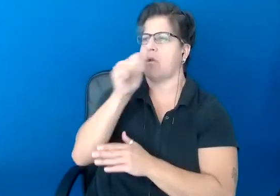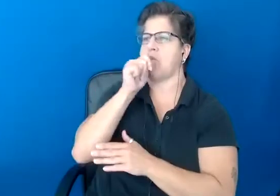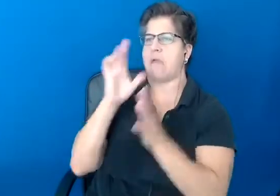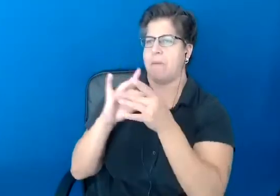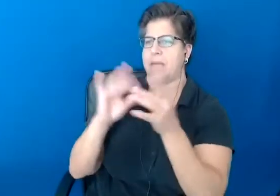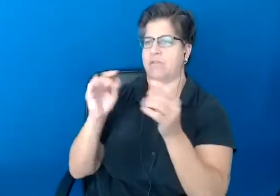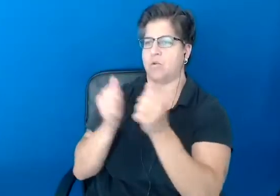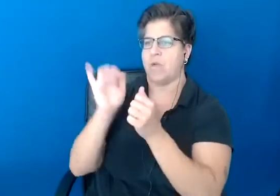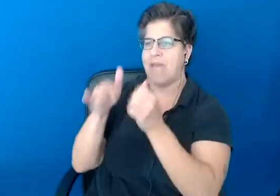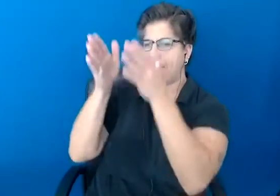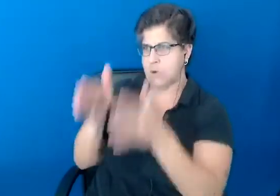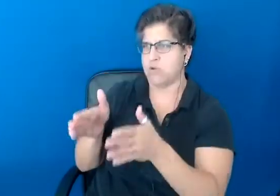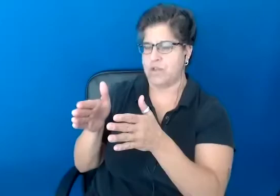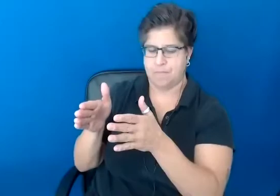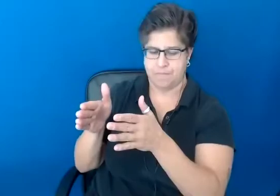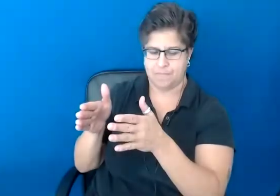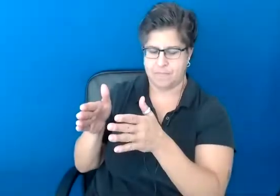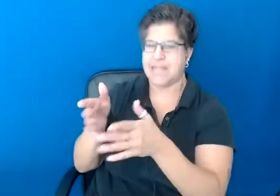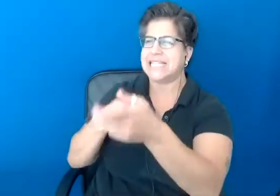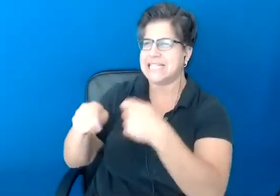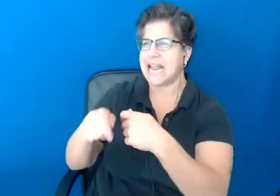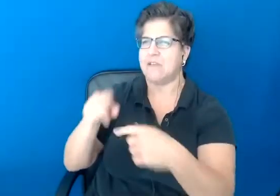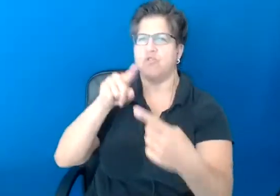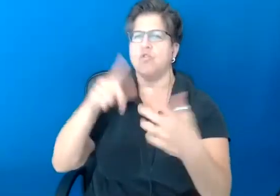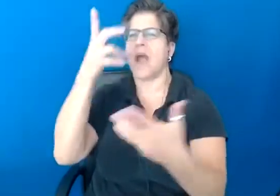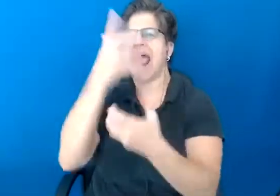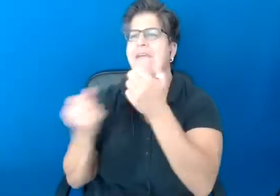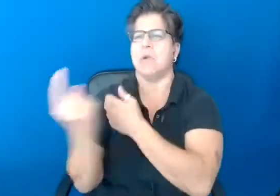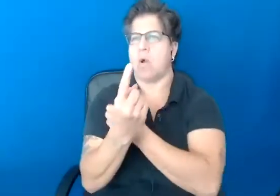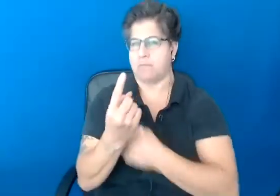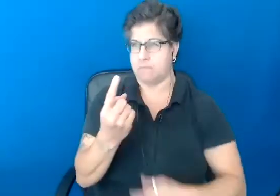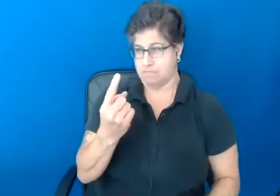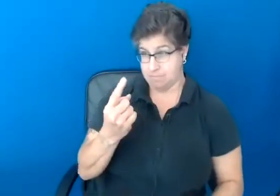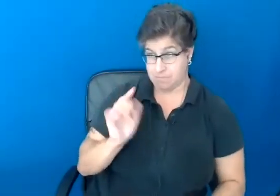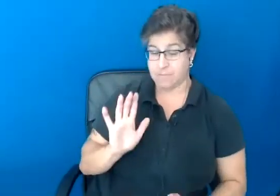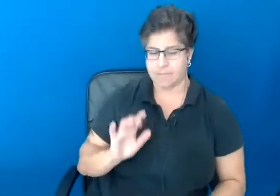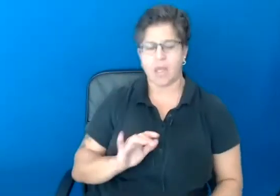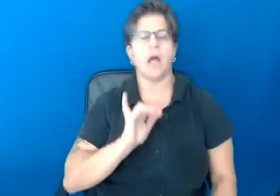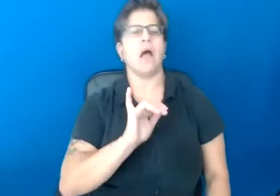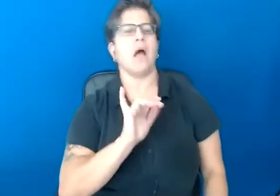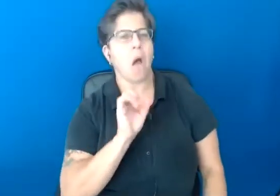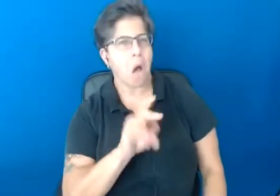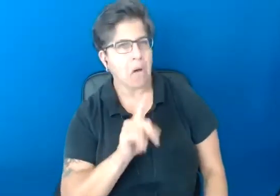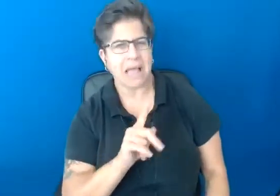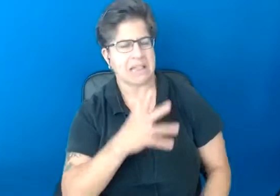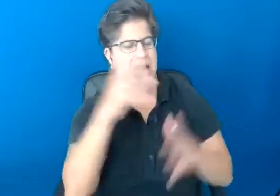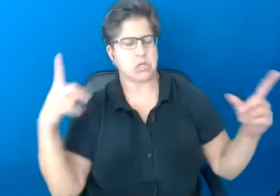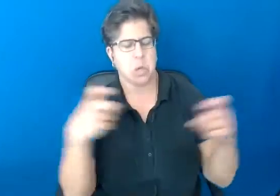Okay, well, that's too complicated for me right now. Sorry. But I liked your plan better. All right, we'll go with that. And somebody did